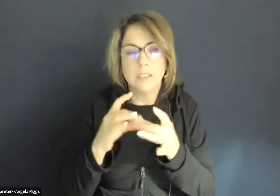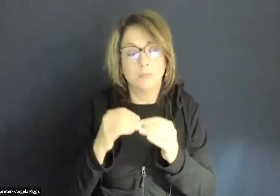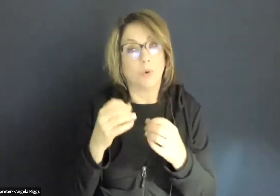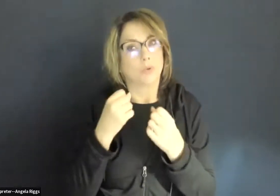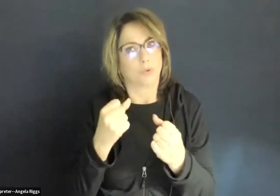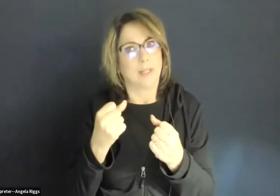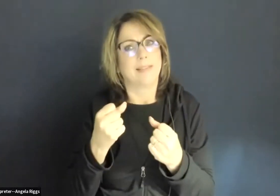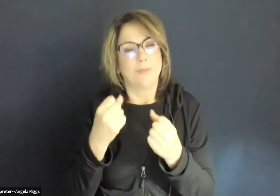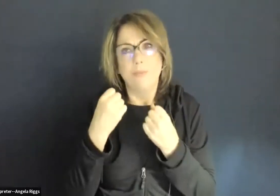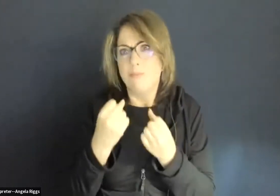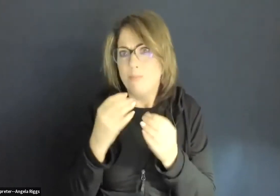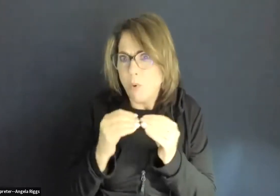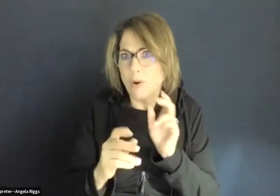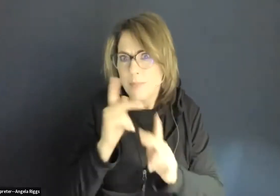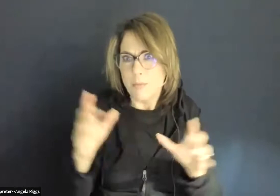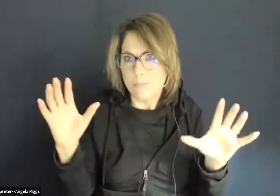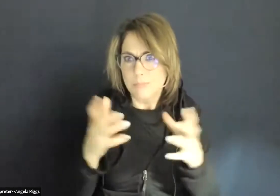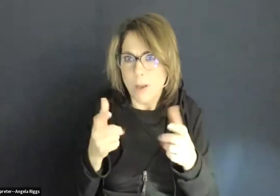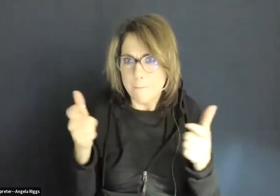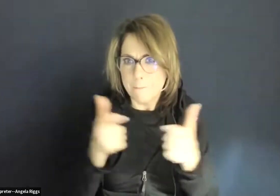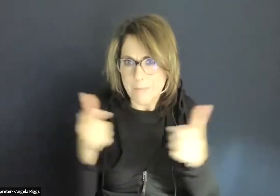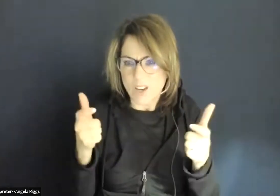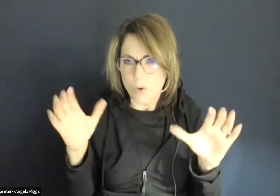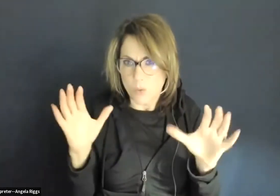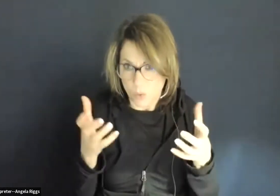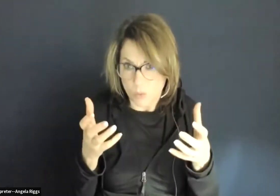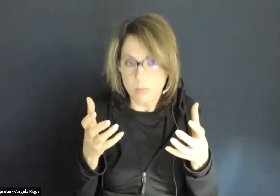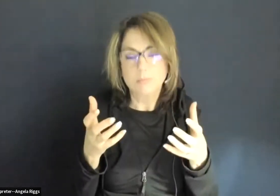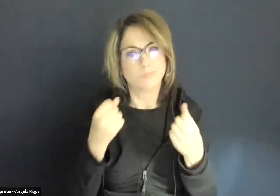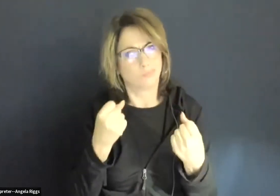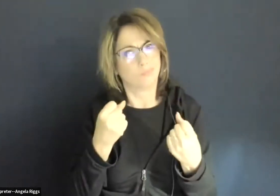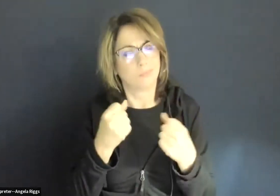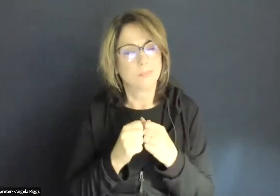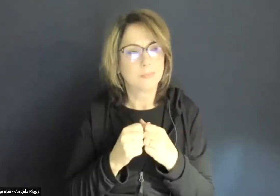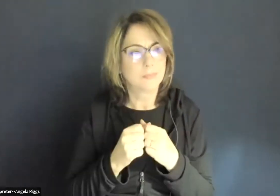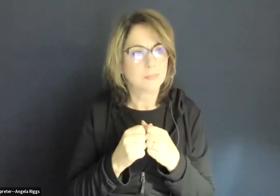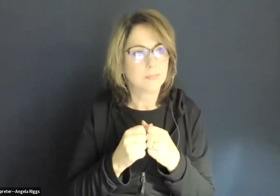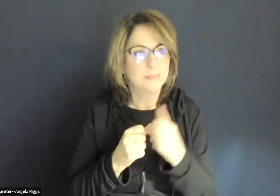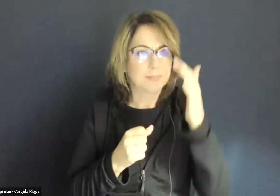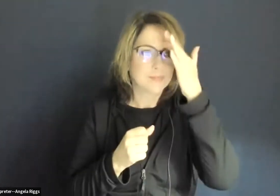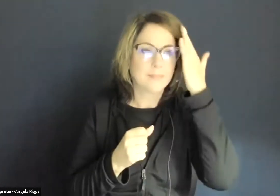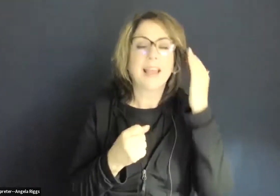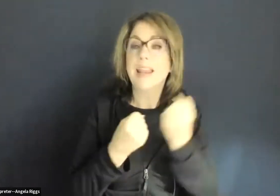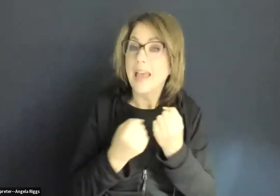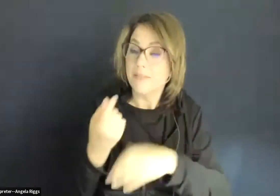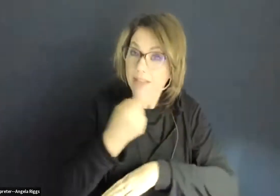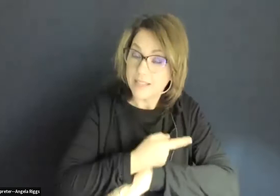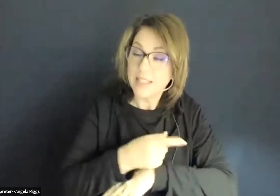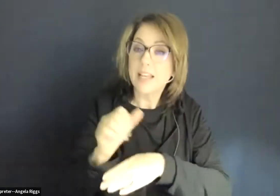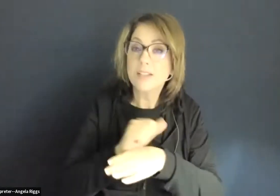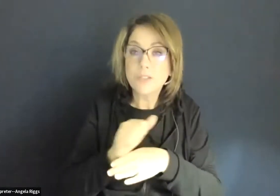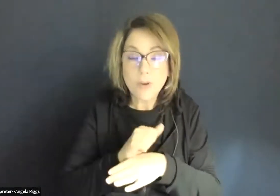numbers. We can, like it says in the next thing coming, advocacy days, trainings on